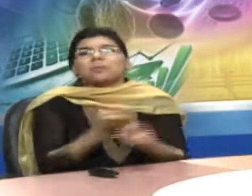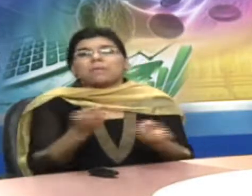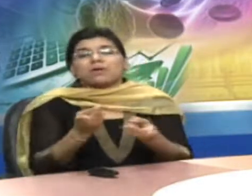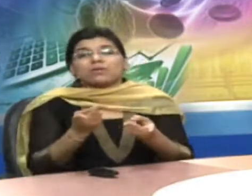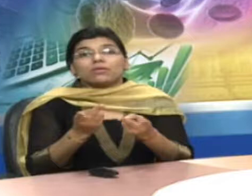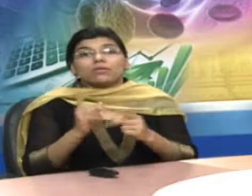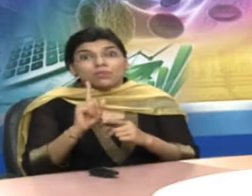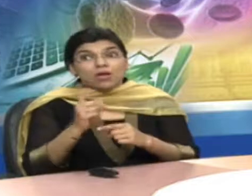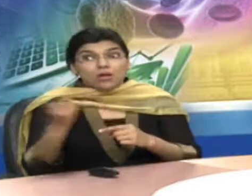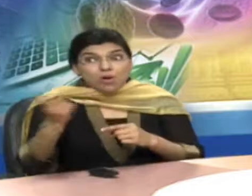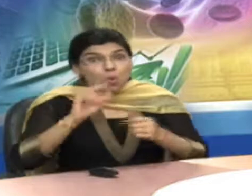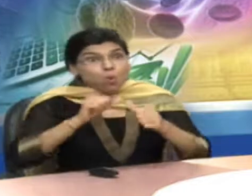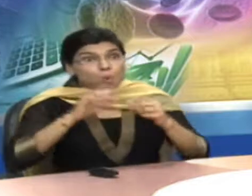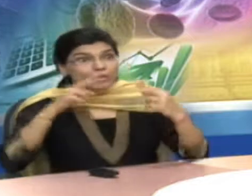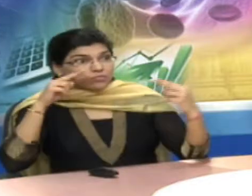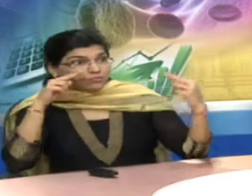then they behave